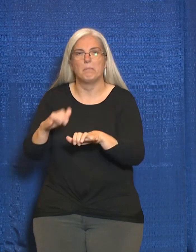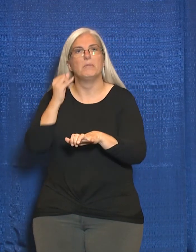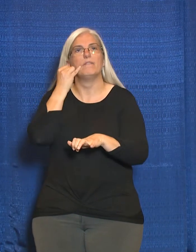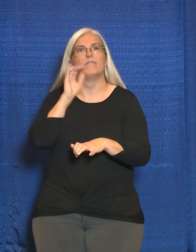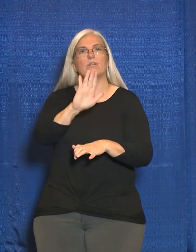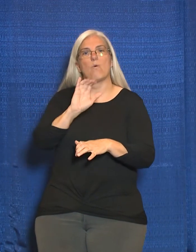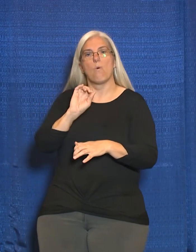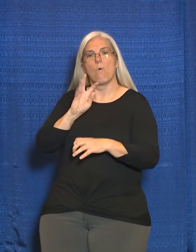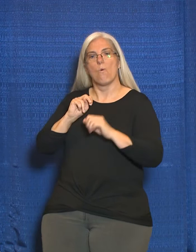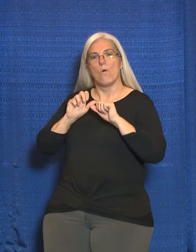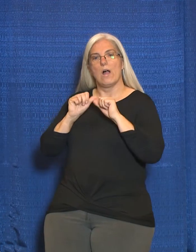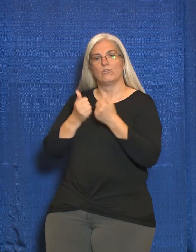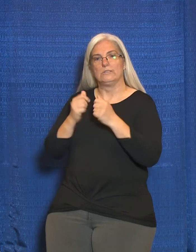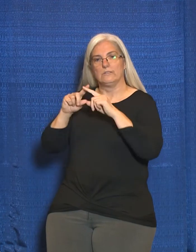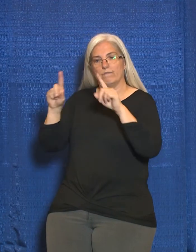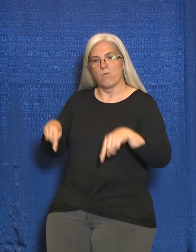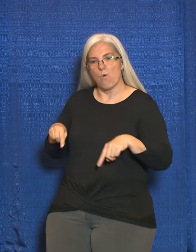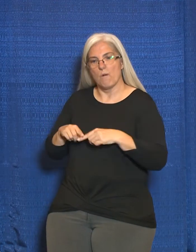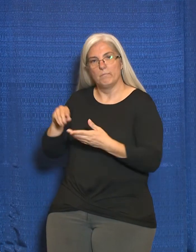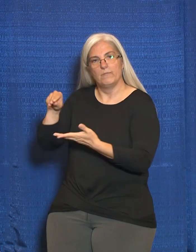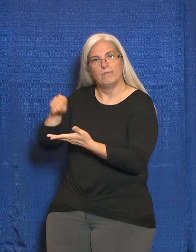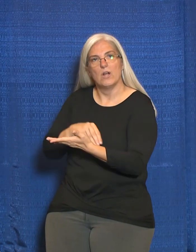forms.